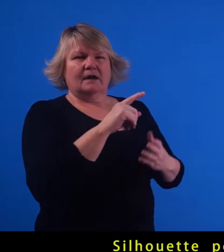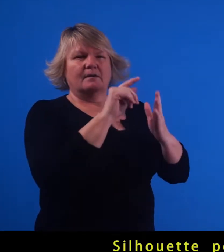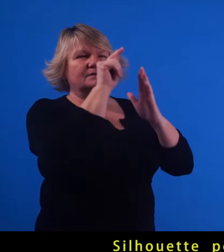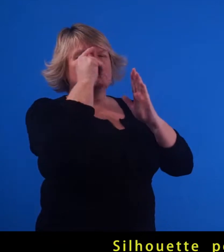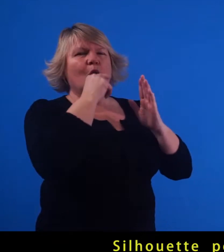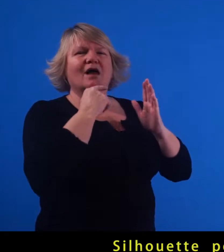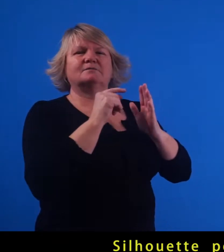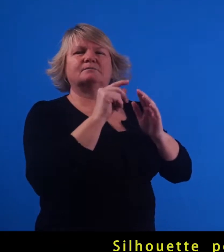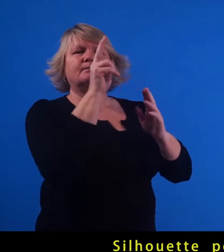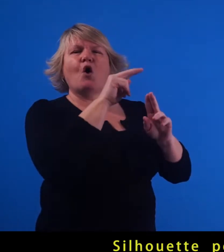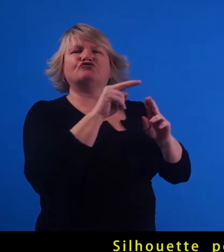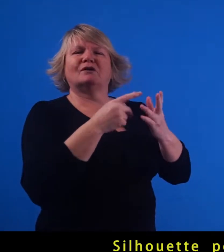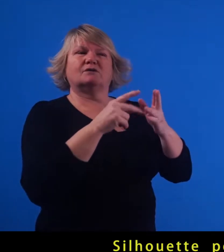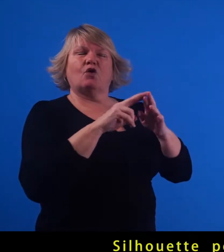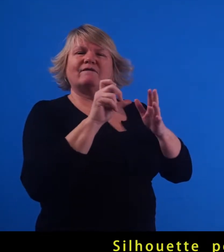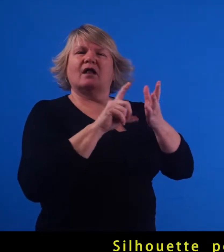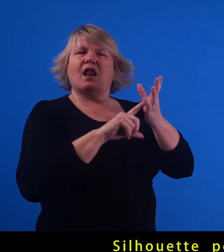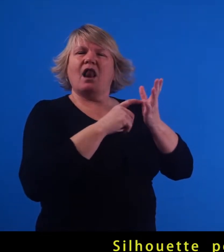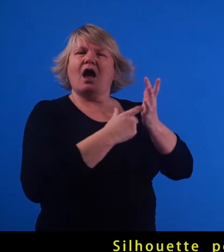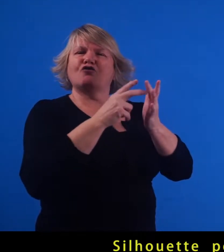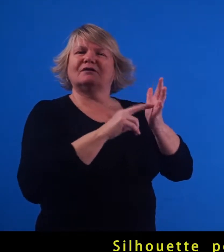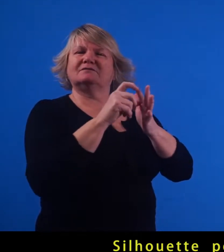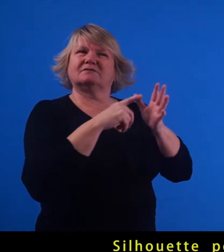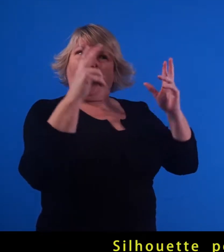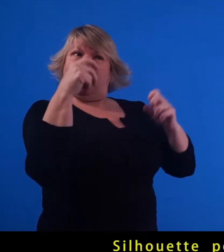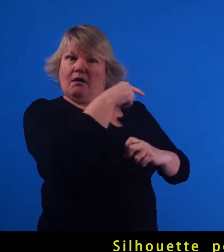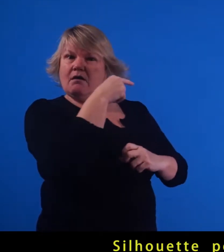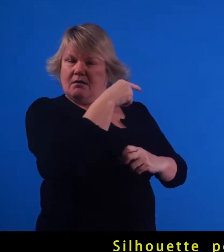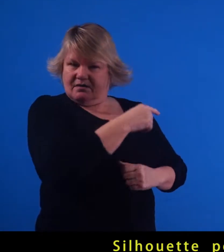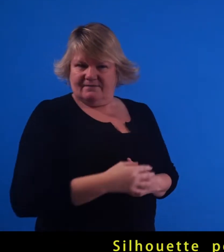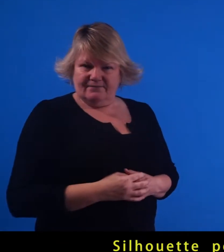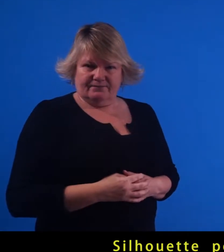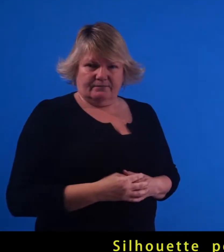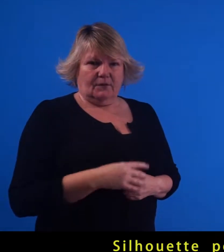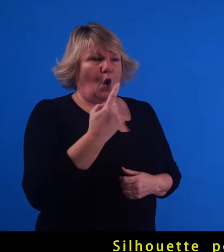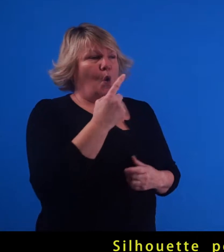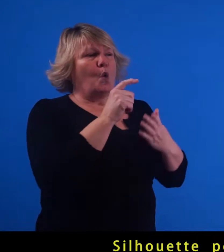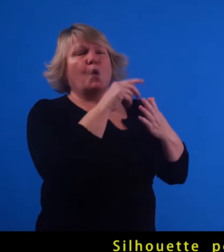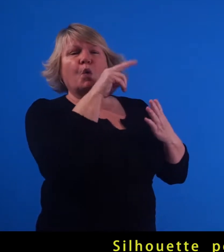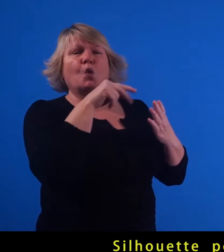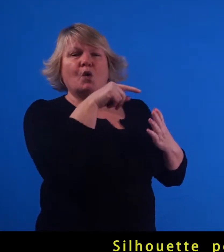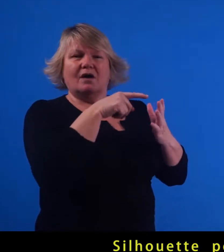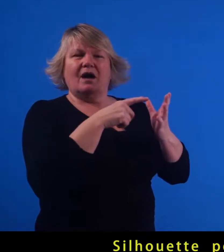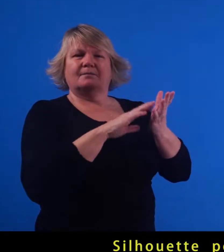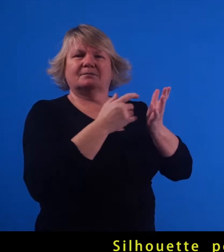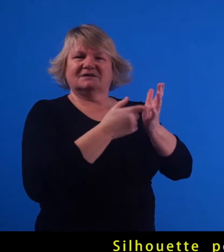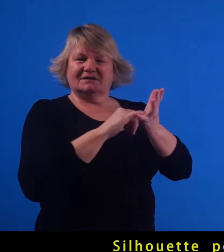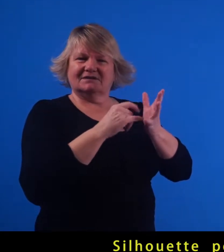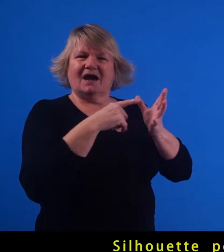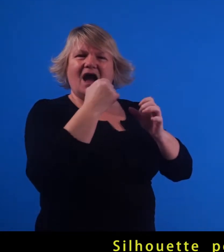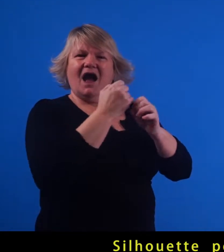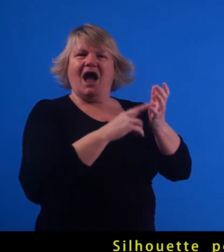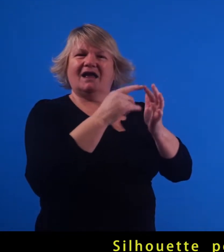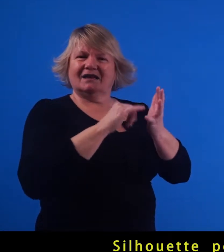Silhouette portrait of Clorinda, Mrs. Agnes McElhose, facsimile copy.